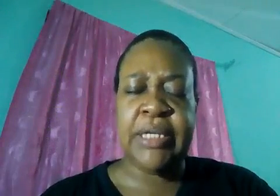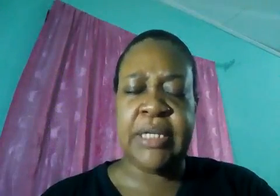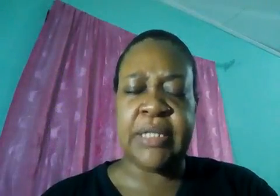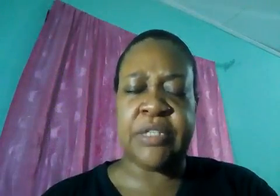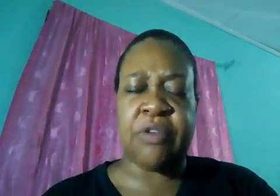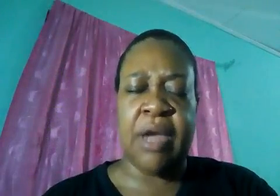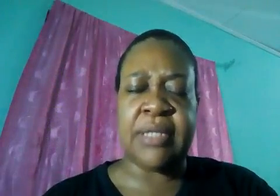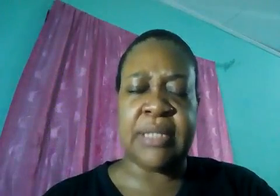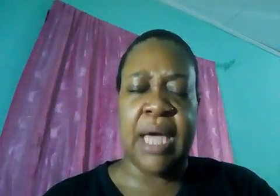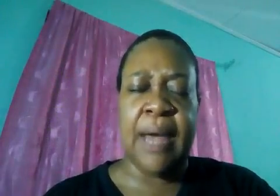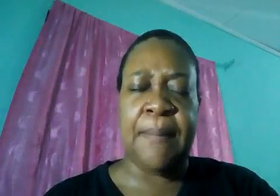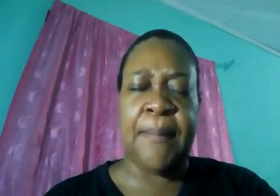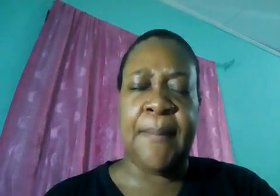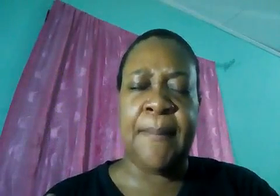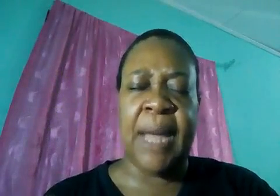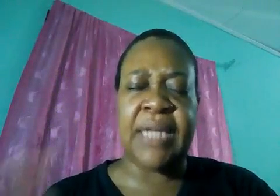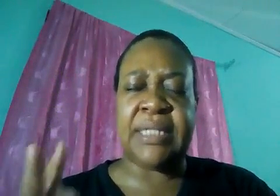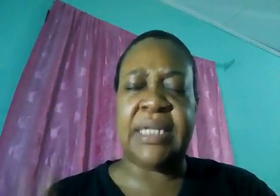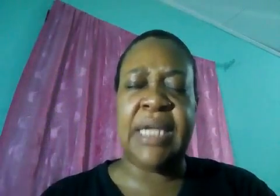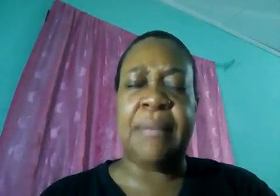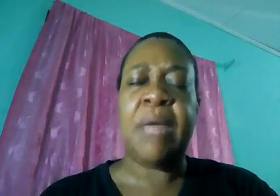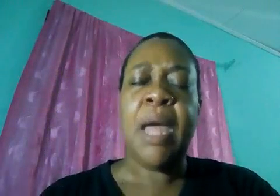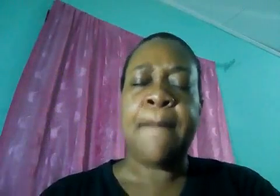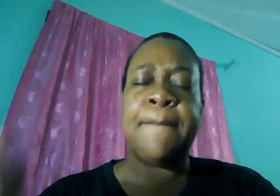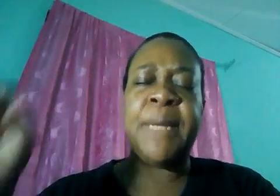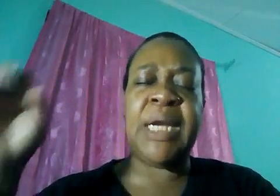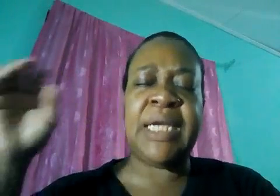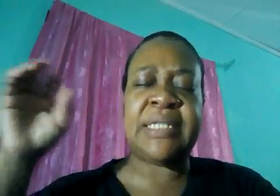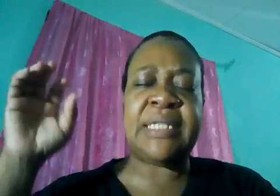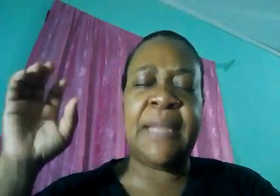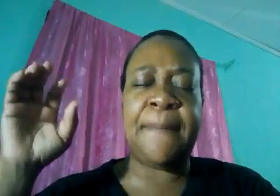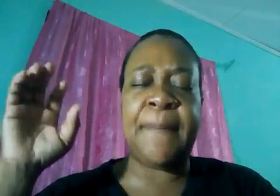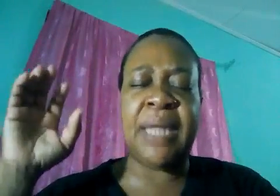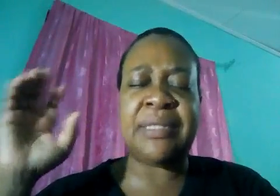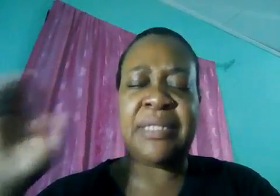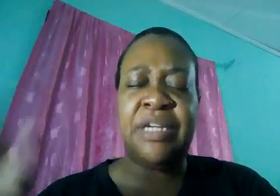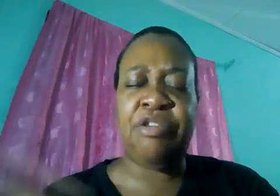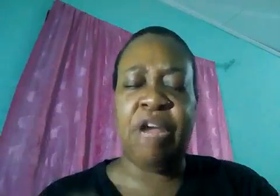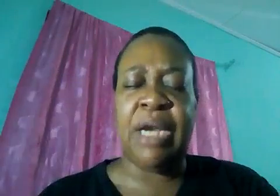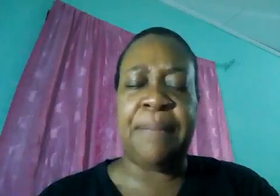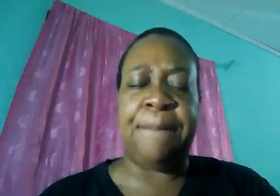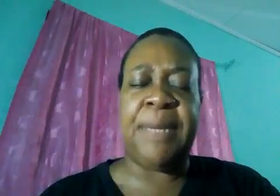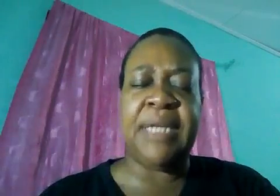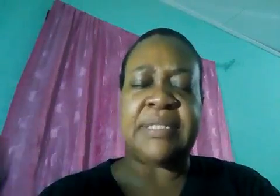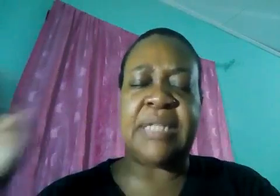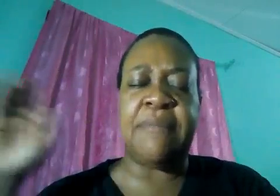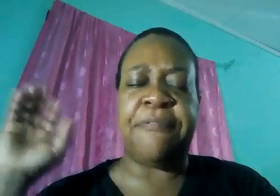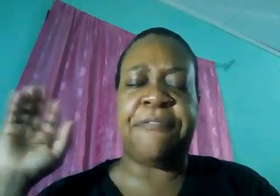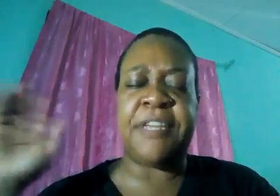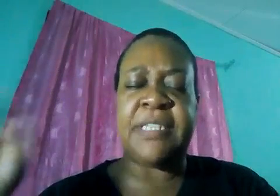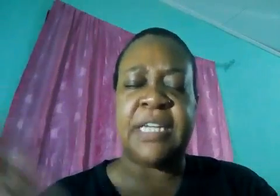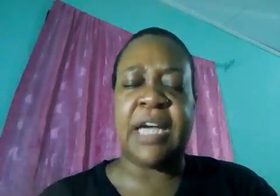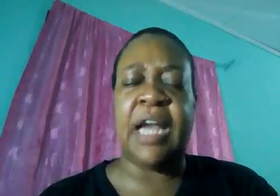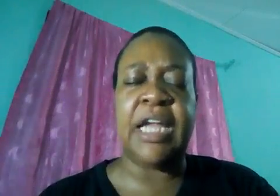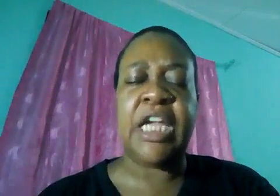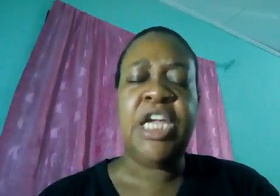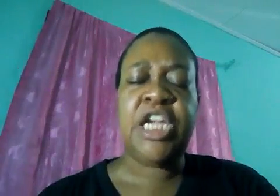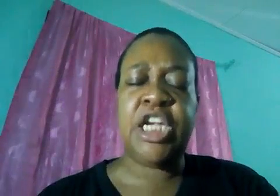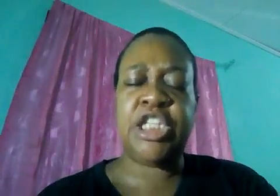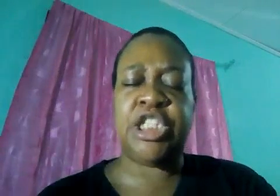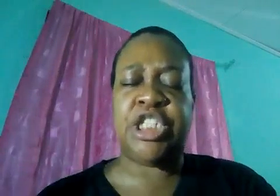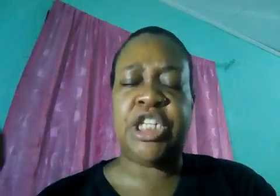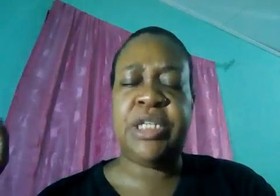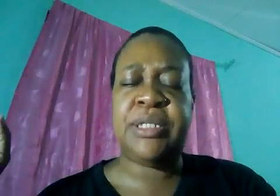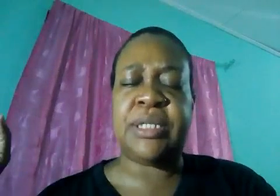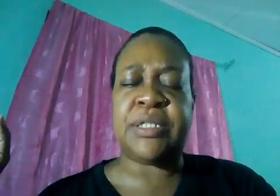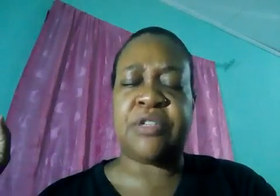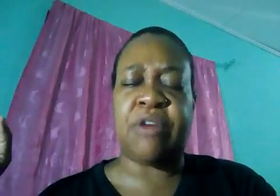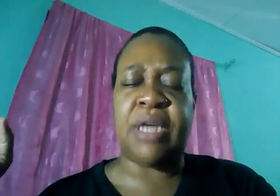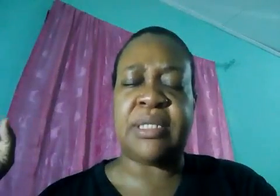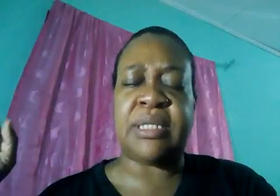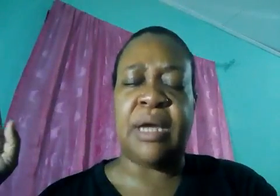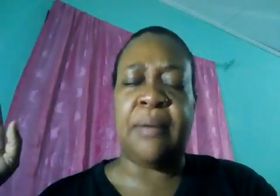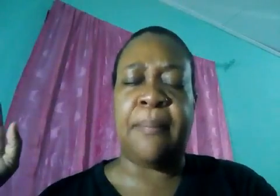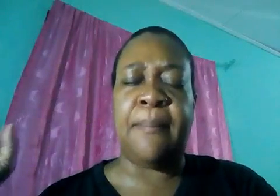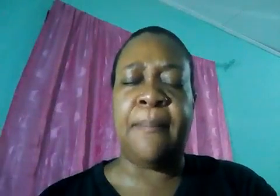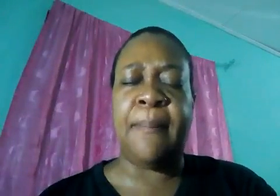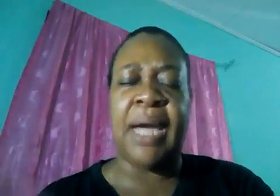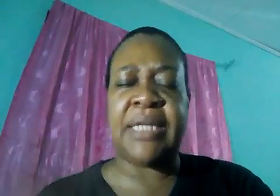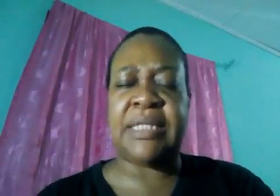Jesus Christ's almighty name. Bless them materially, bless them physically, in Jesus Christ's almighty